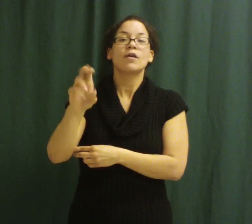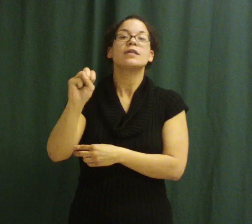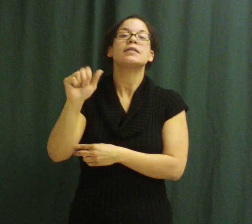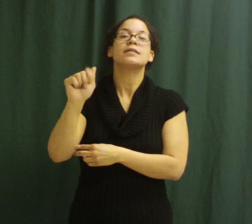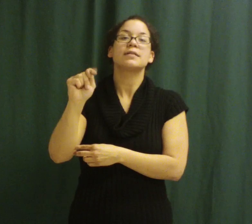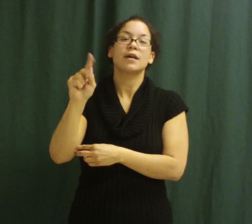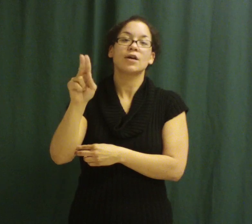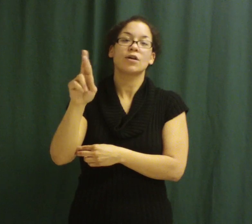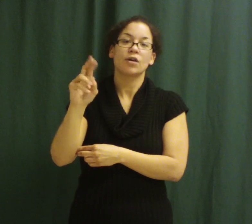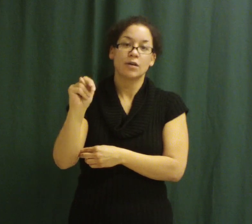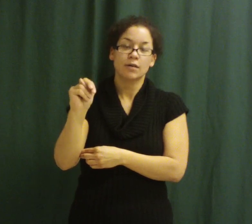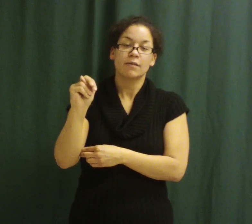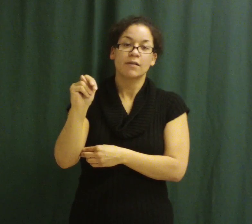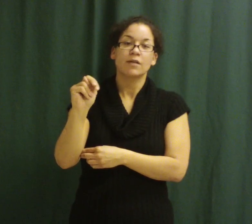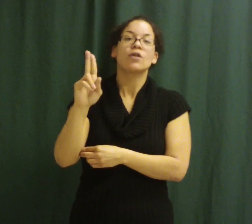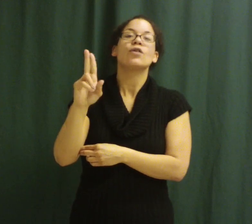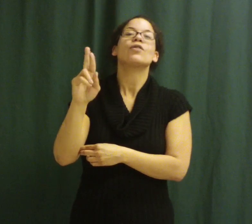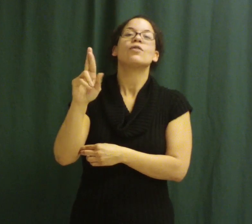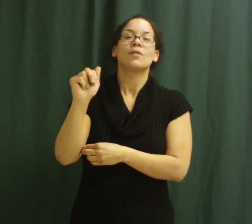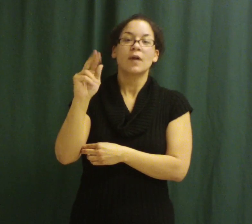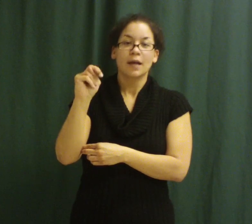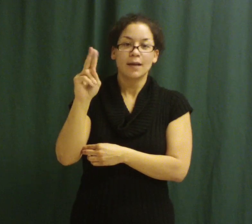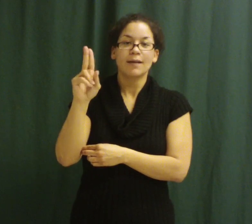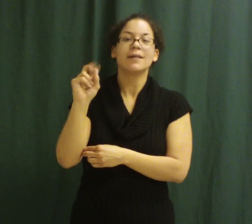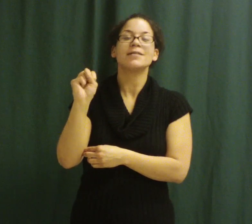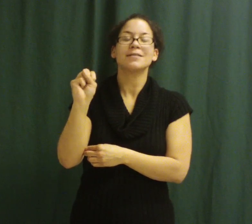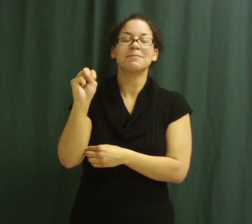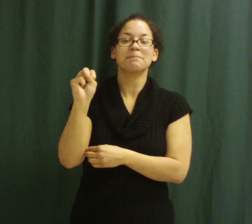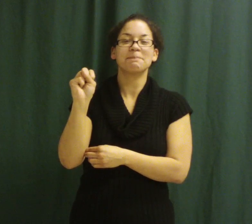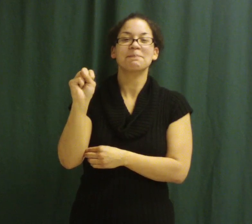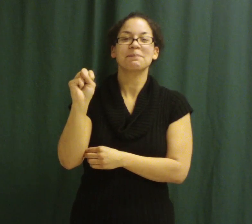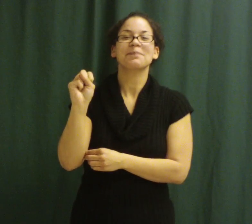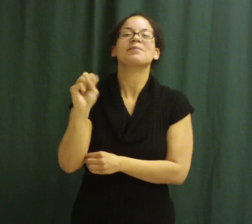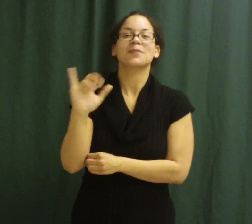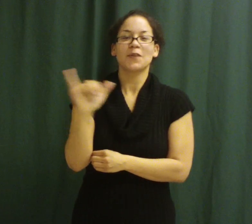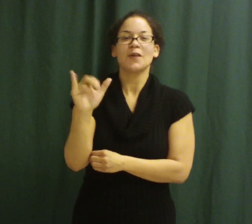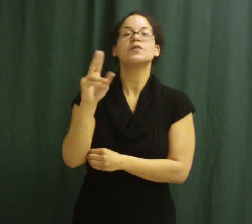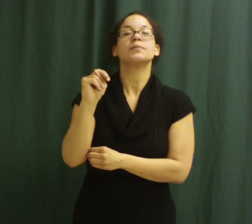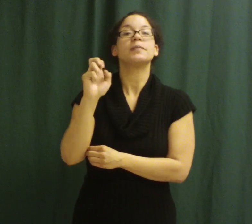Saturn, Uranus, and Neptune.